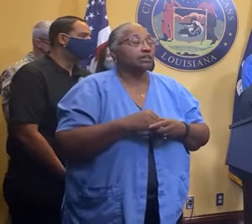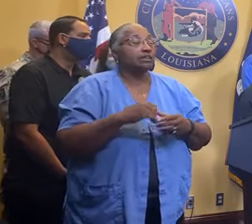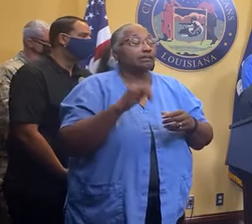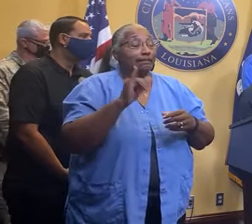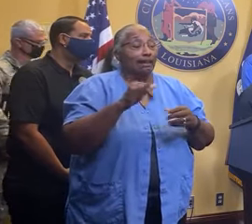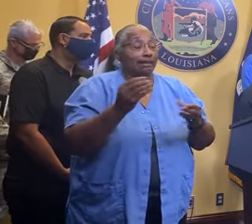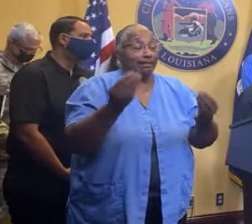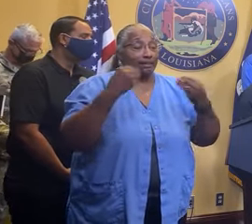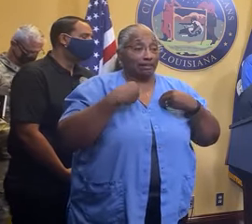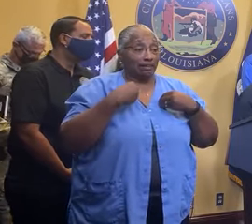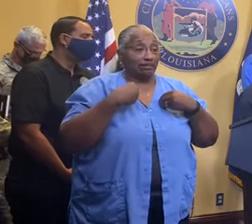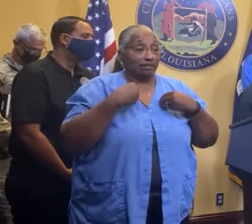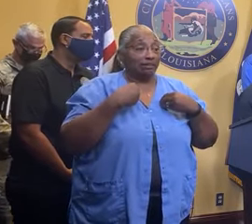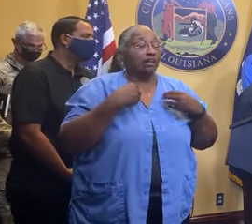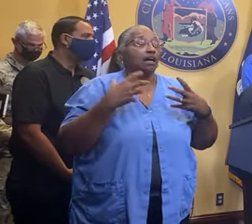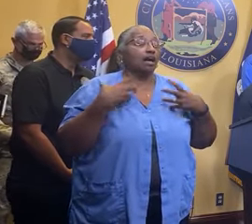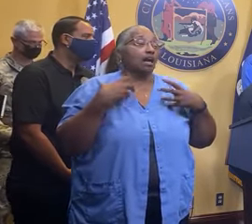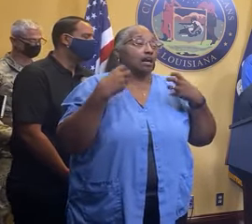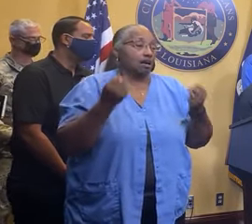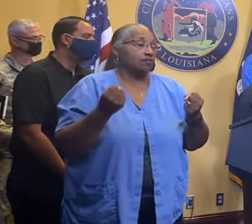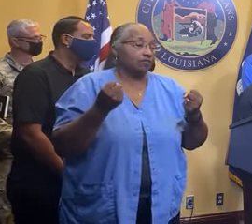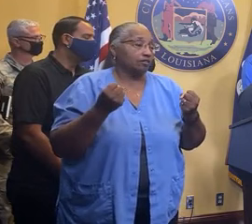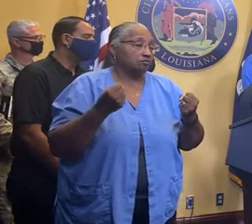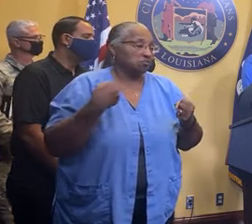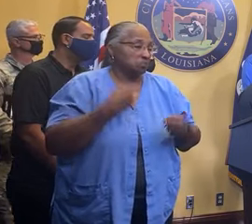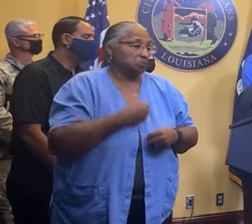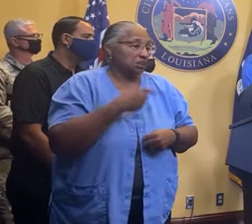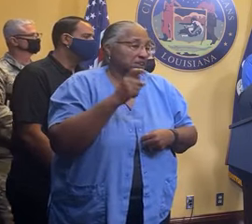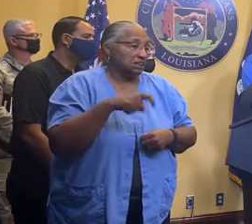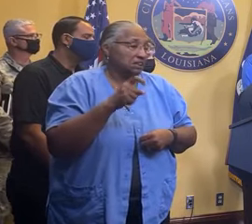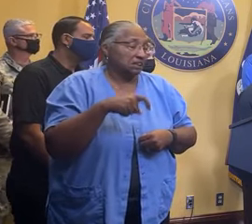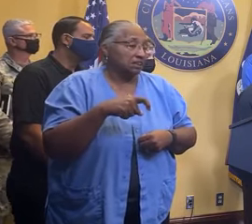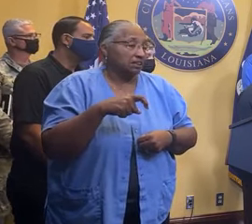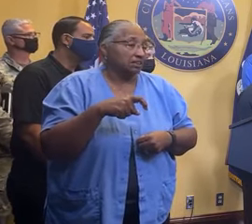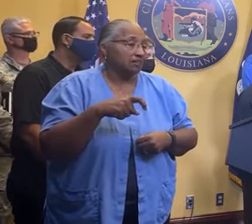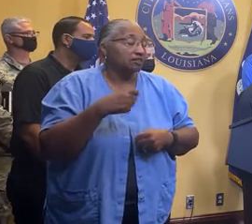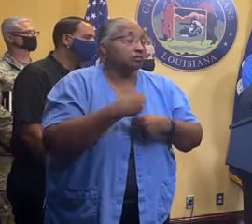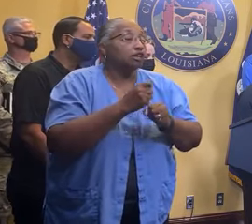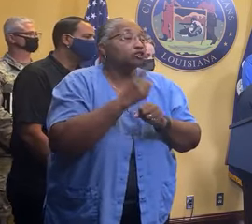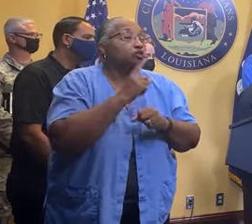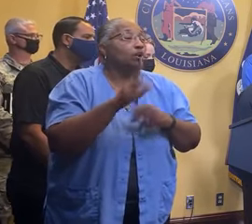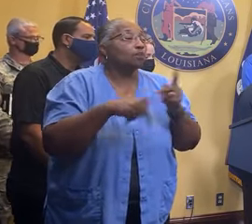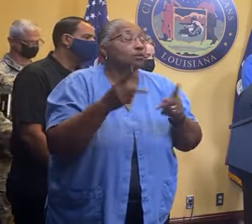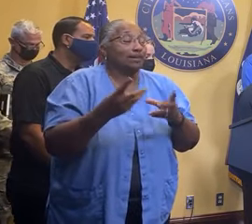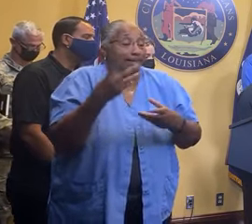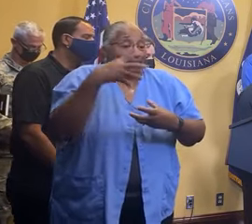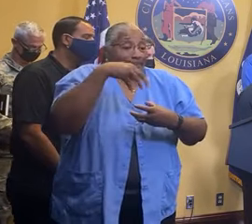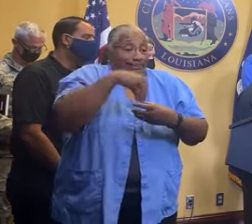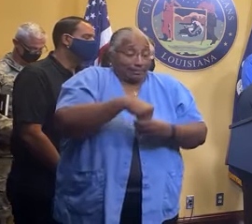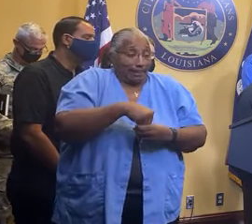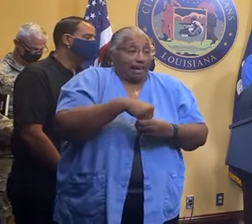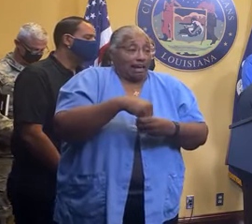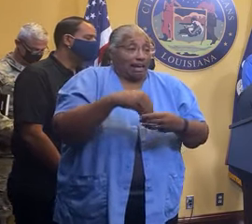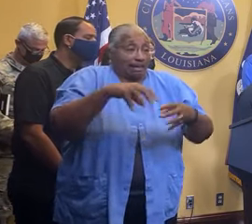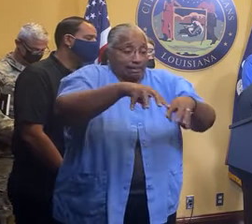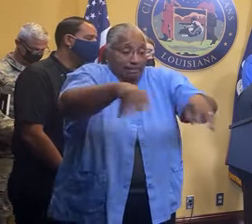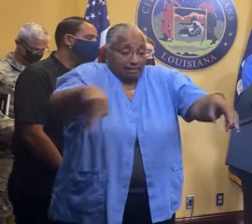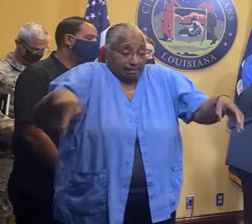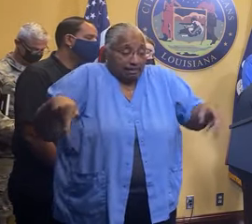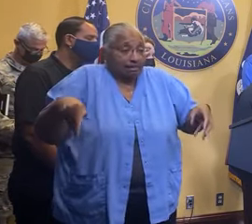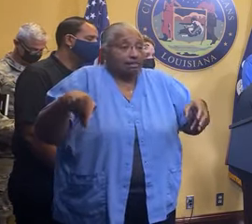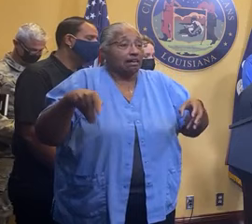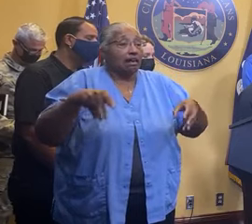us the comfort and the confidence that's needed to ensure that those who are inside the levee protection system will not